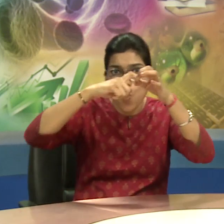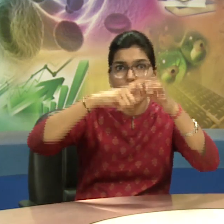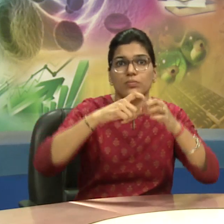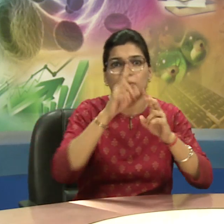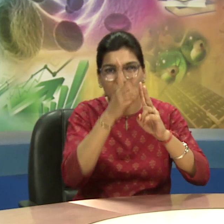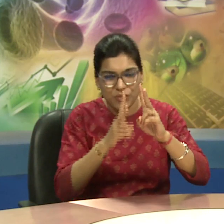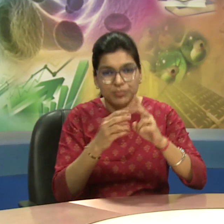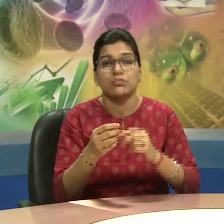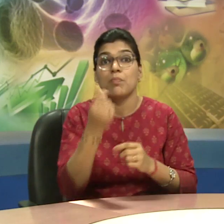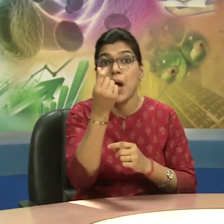quantity,